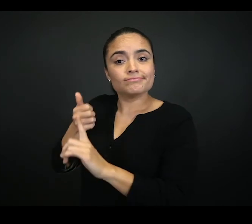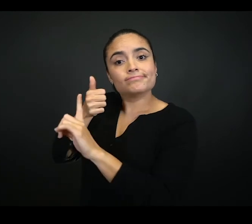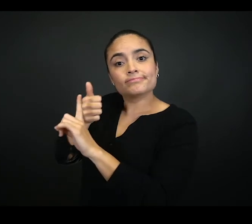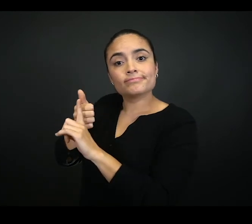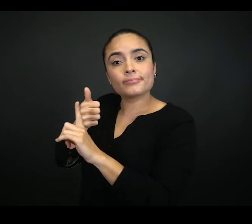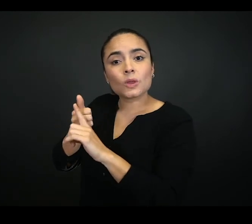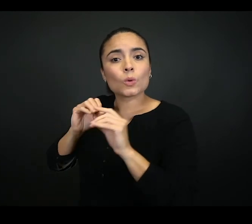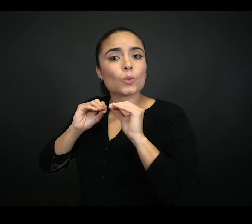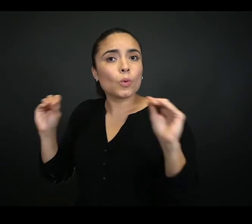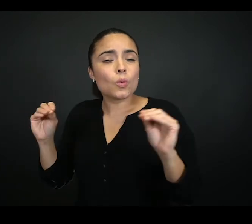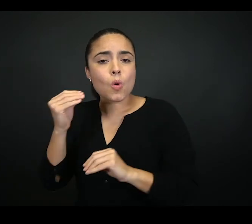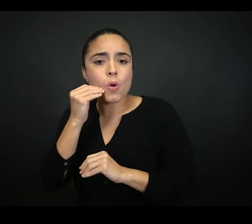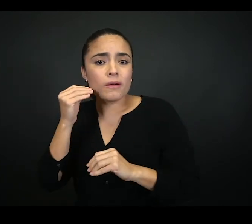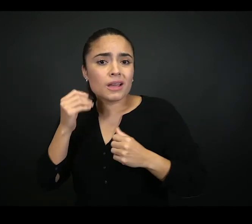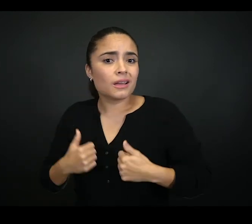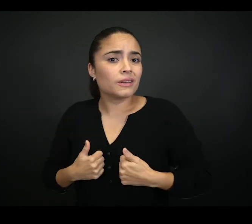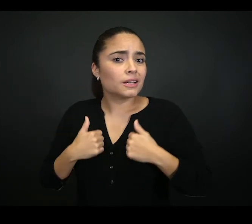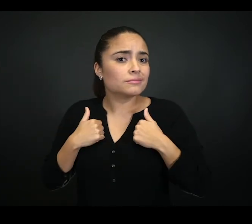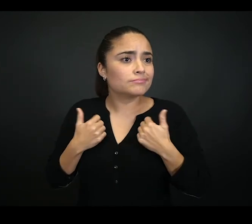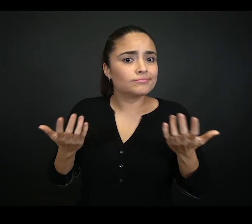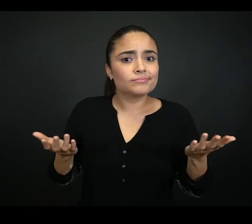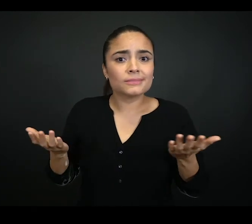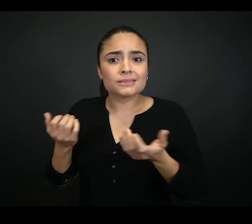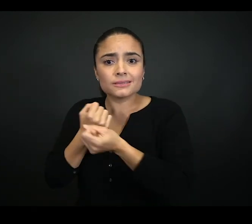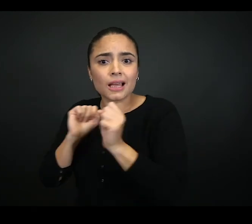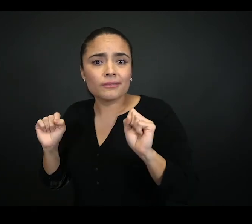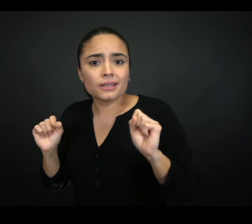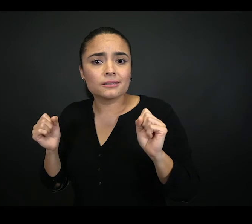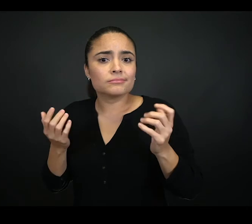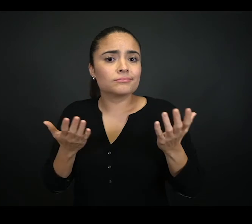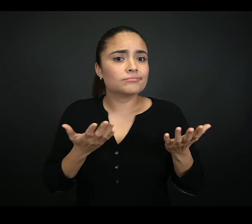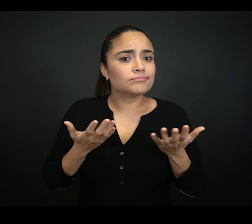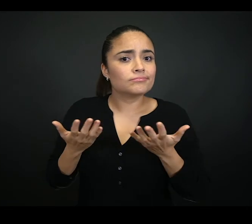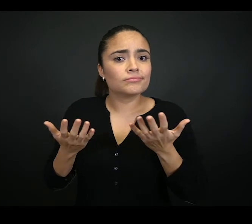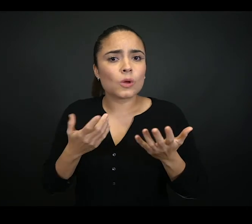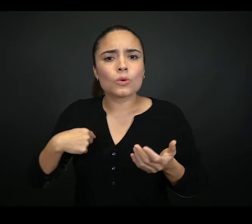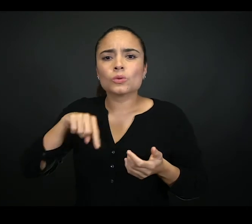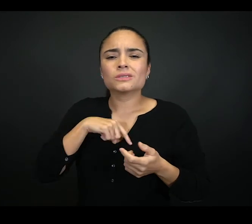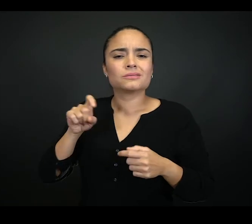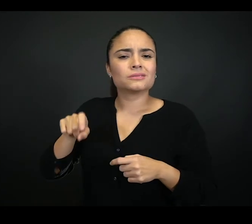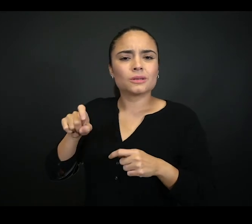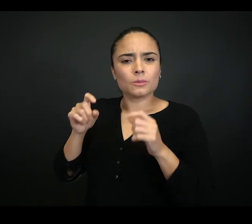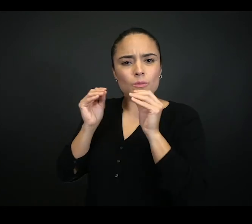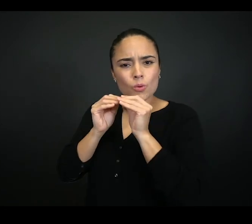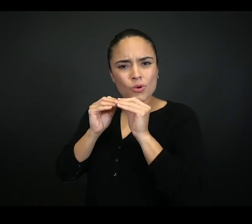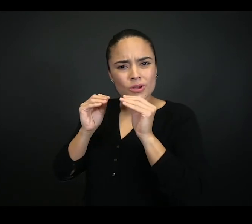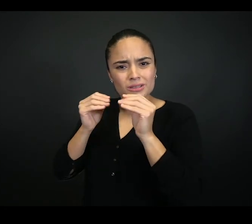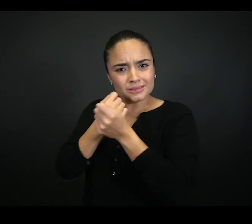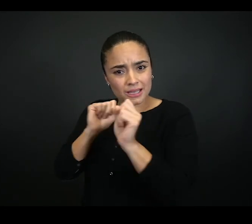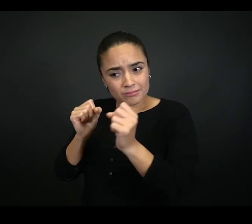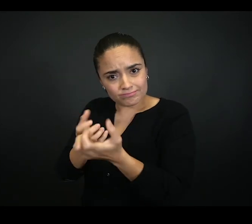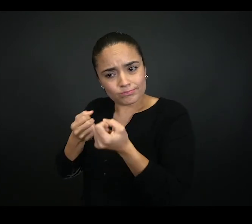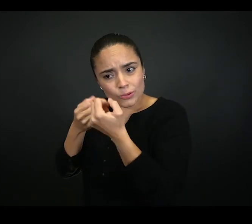need to just do more of what we're doing. Safer supply, methadone programs, getting into treatment,